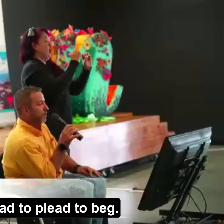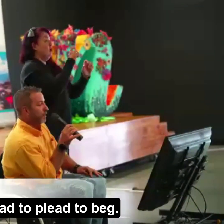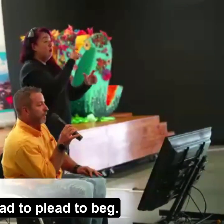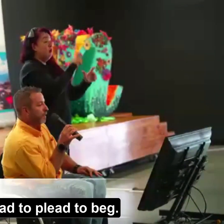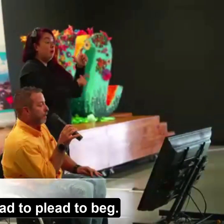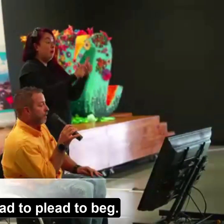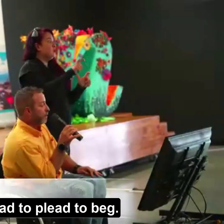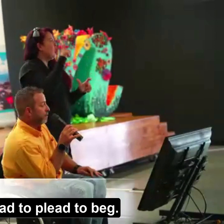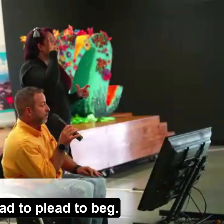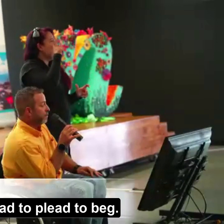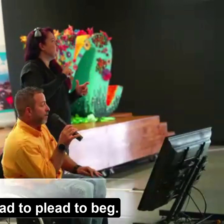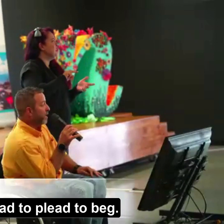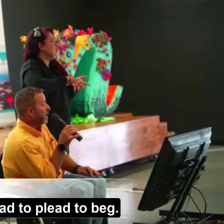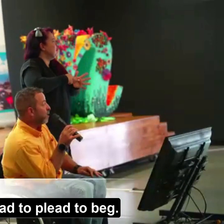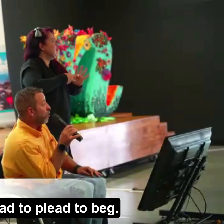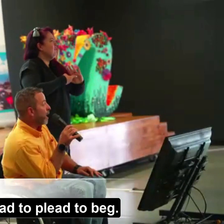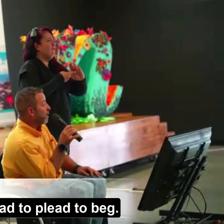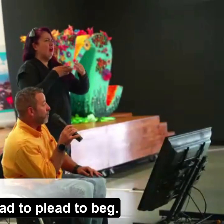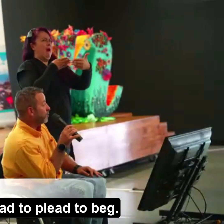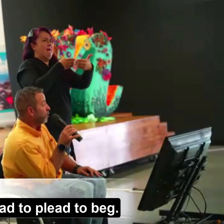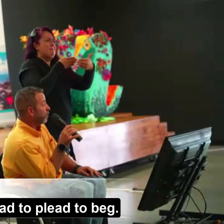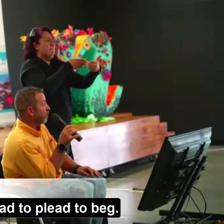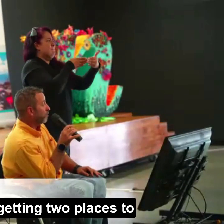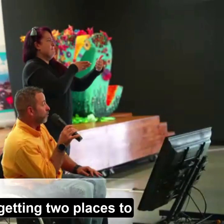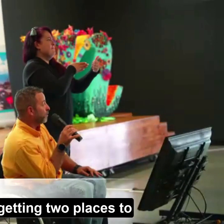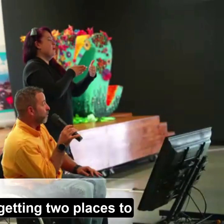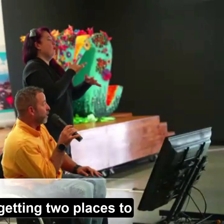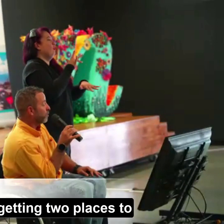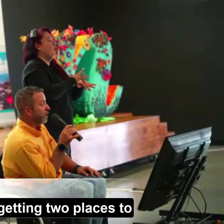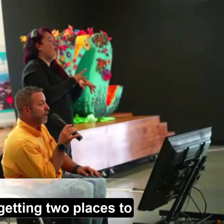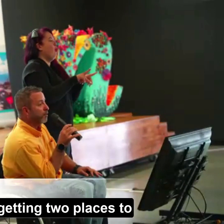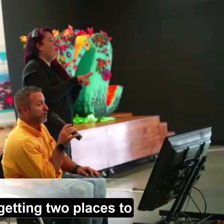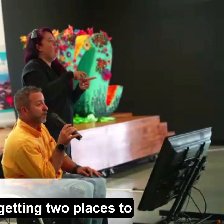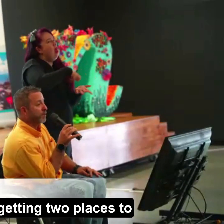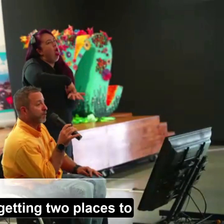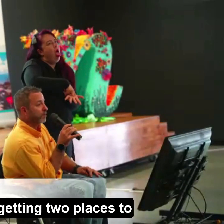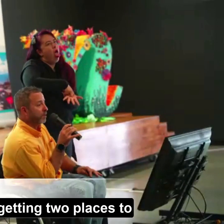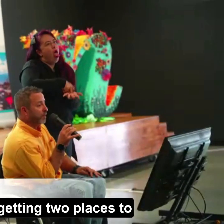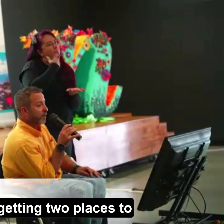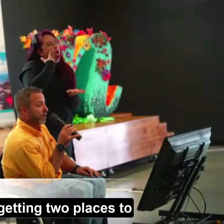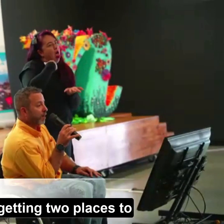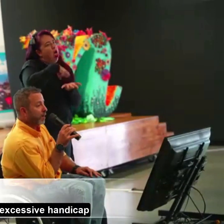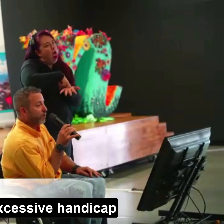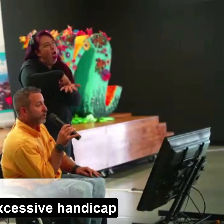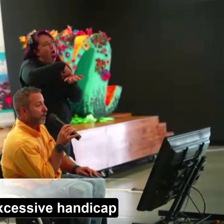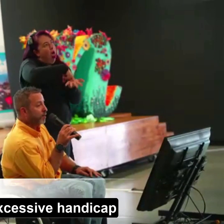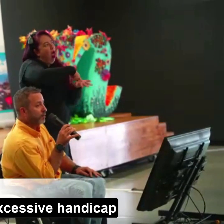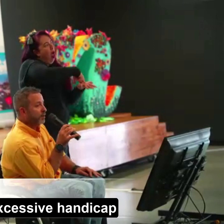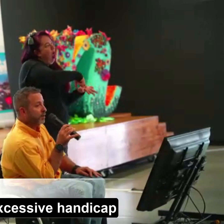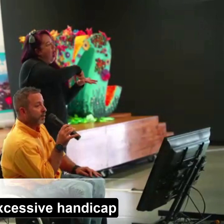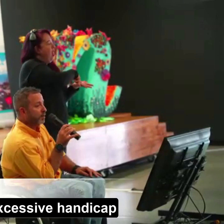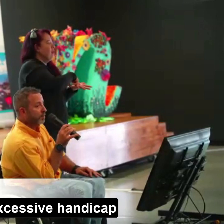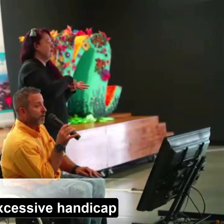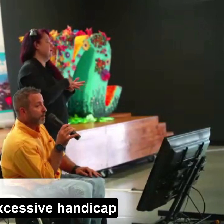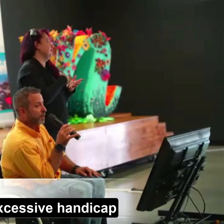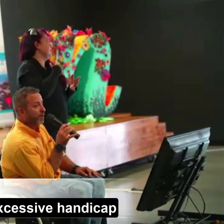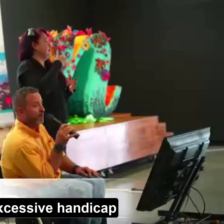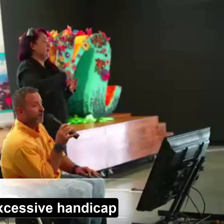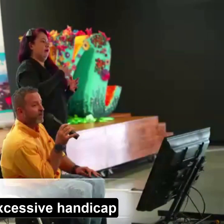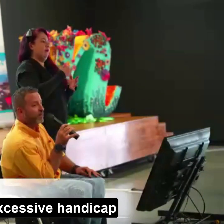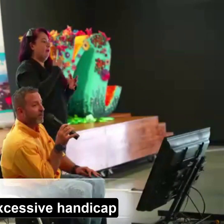And you had to plead, to beg. I remember getting to places to look